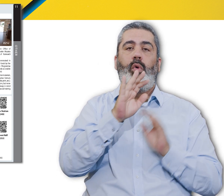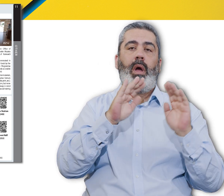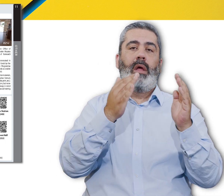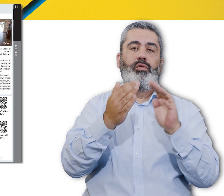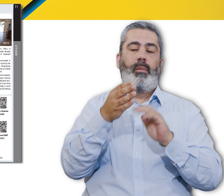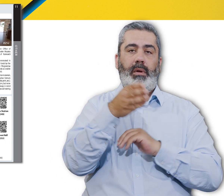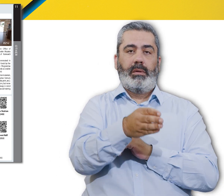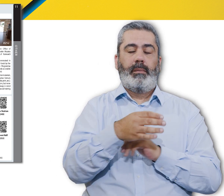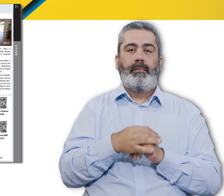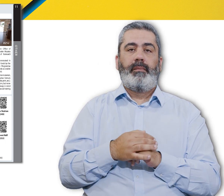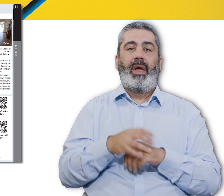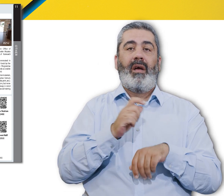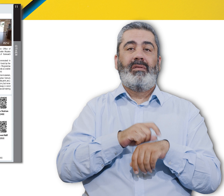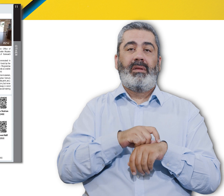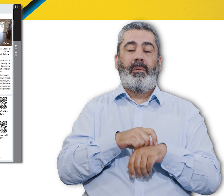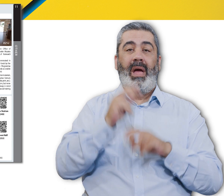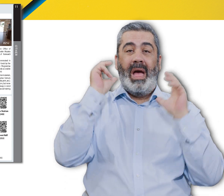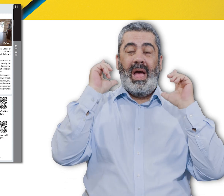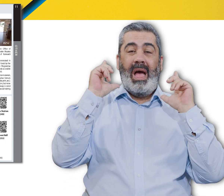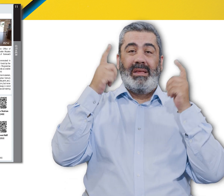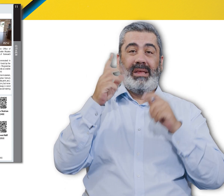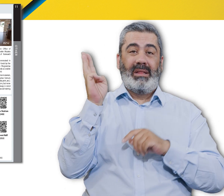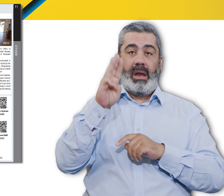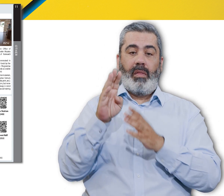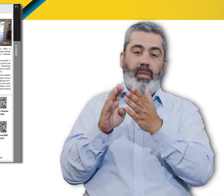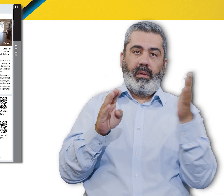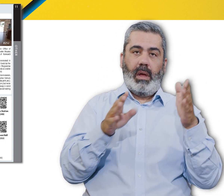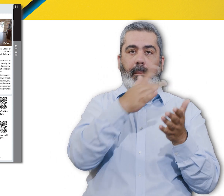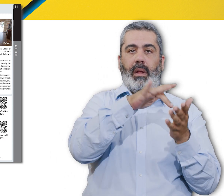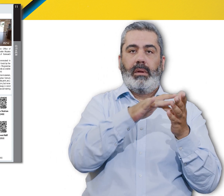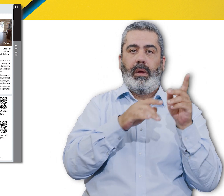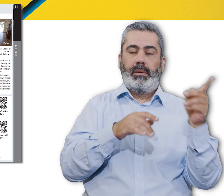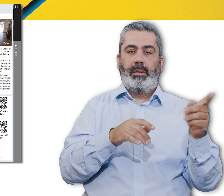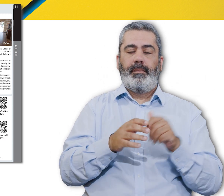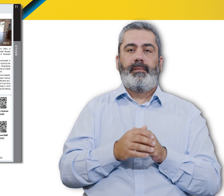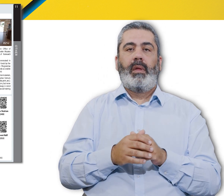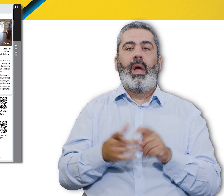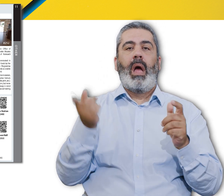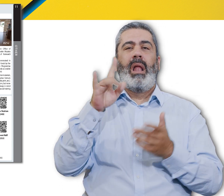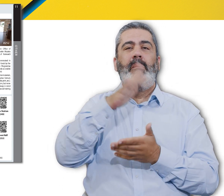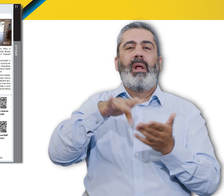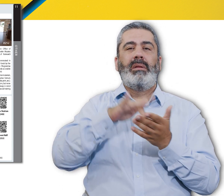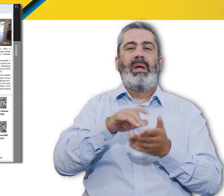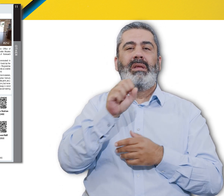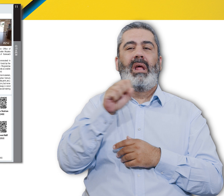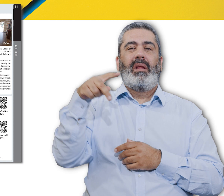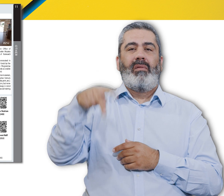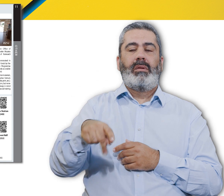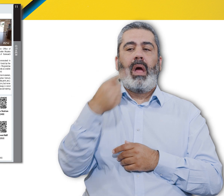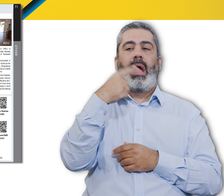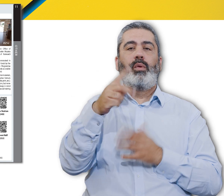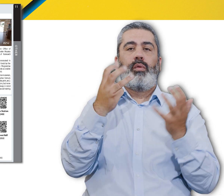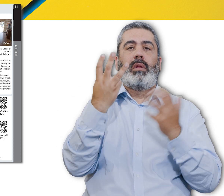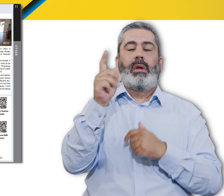Holy Trinity Church. Salabanda Square number 183, area, Castle. The